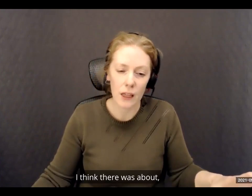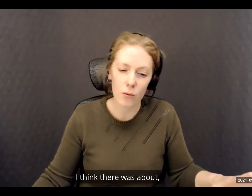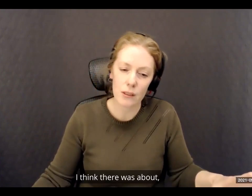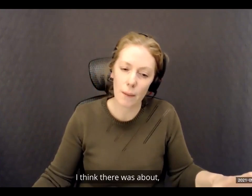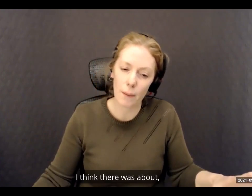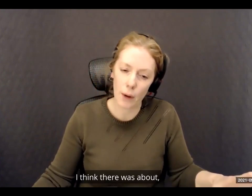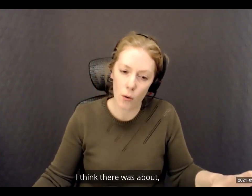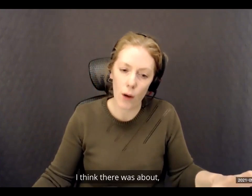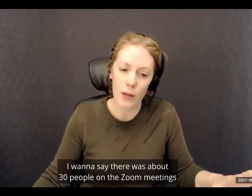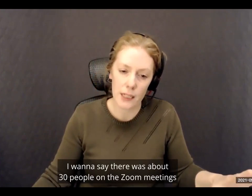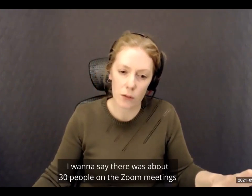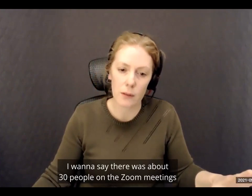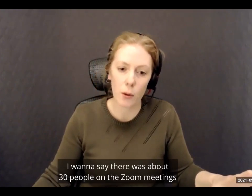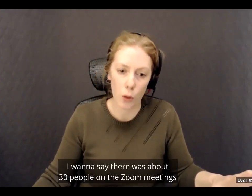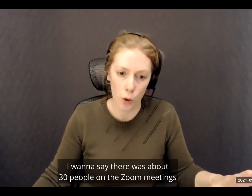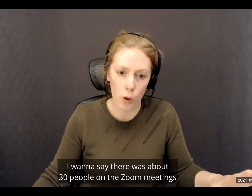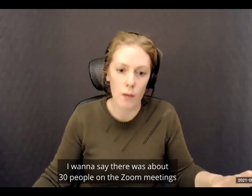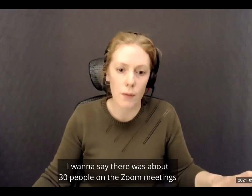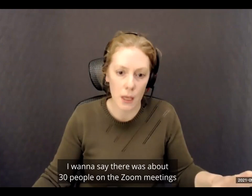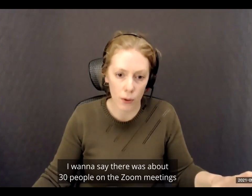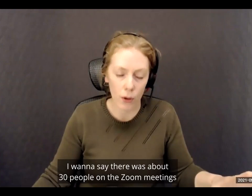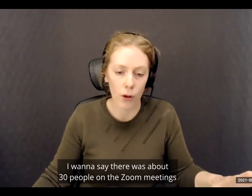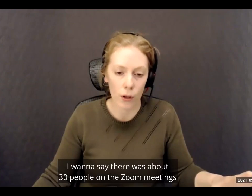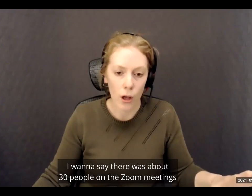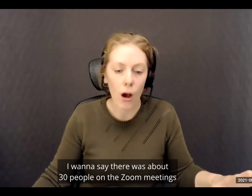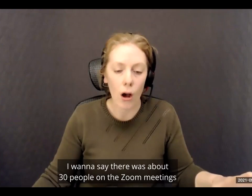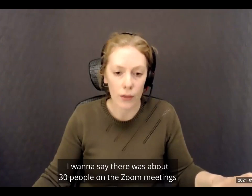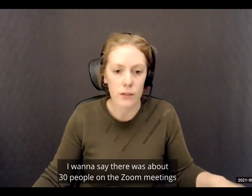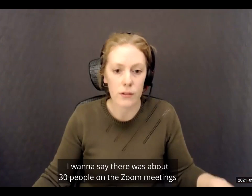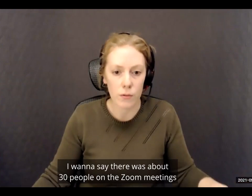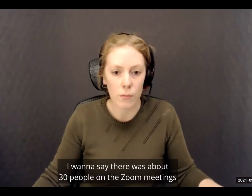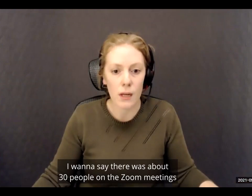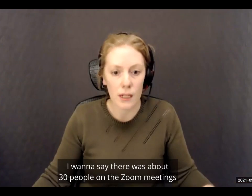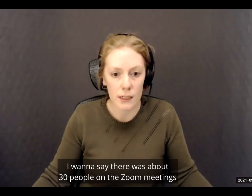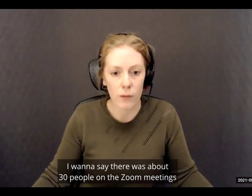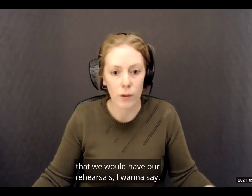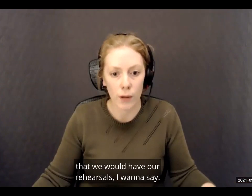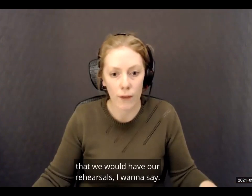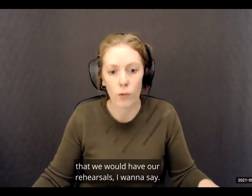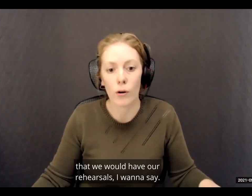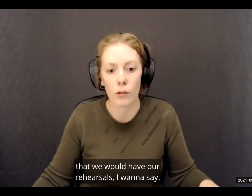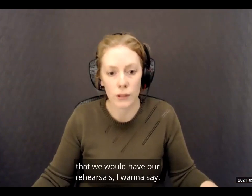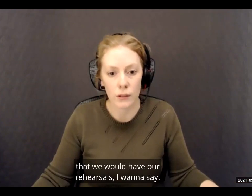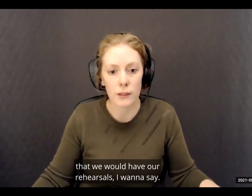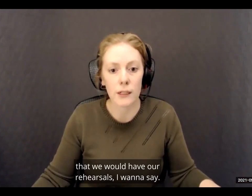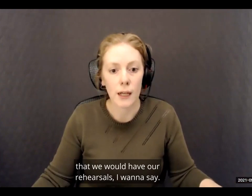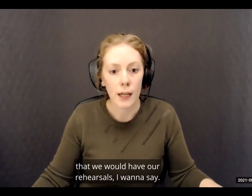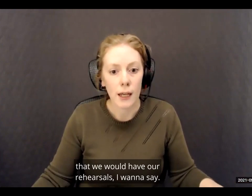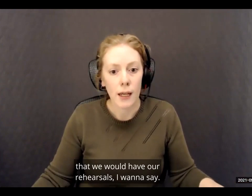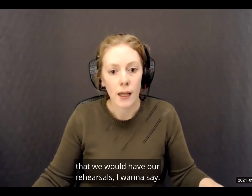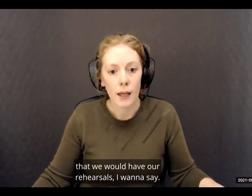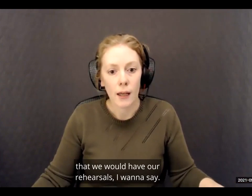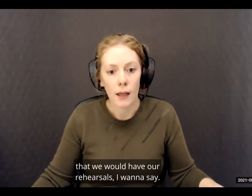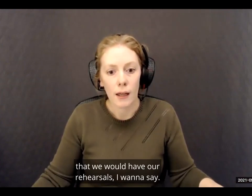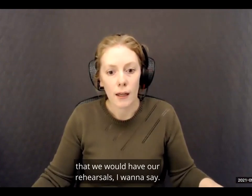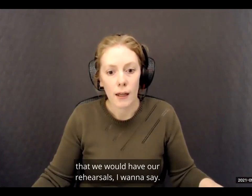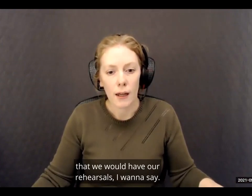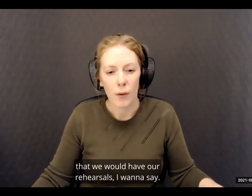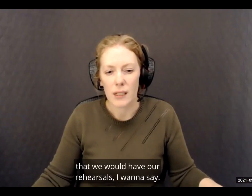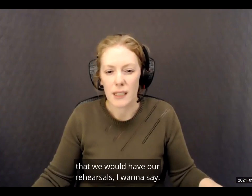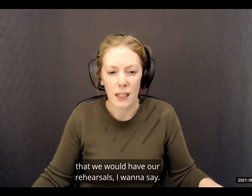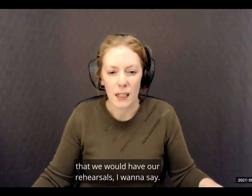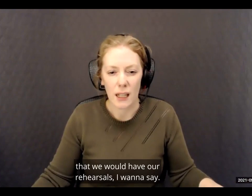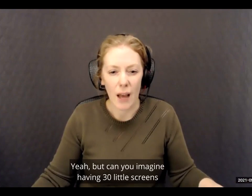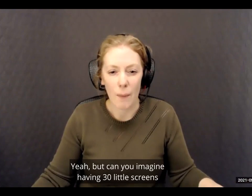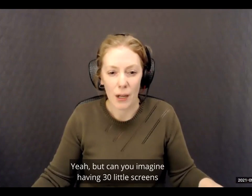I think there was about, I want to say there was about 30 people on the Zoom meetings that we would have, or rehearsals.